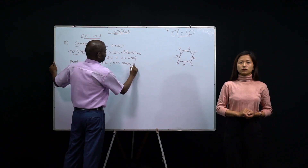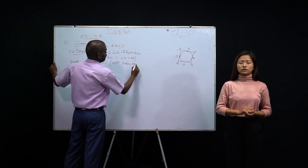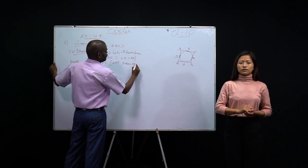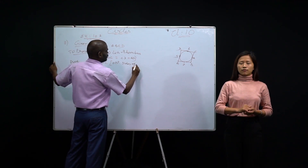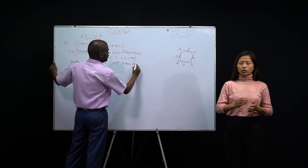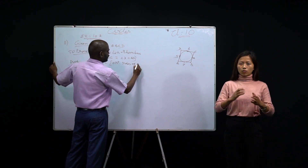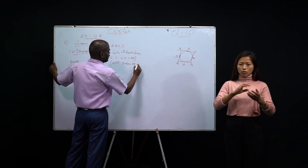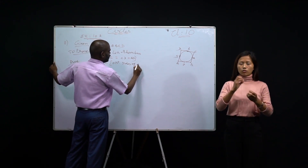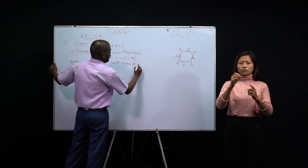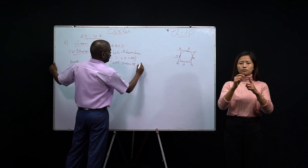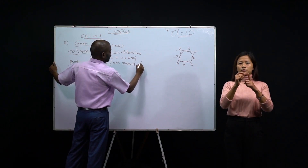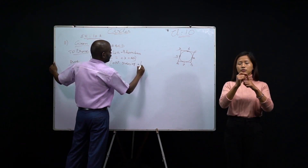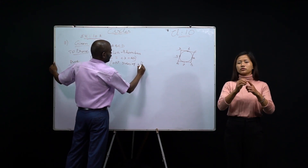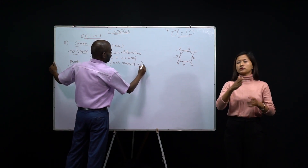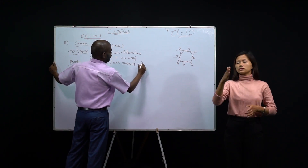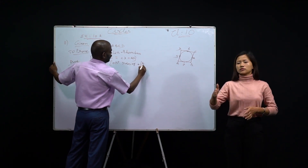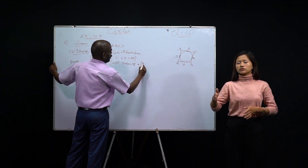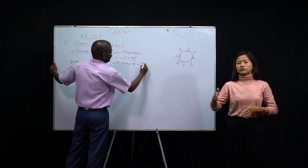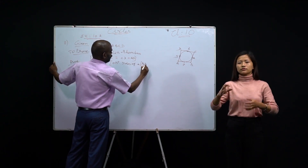sides of a